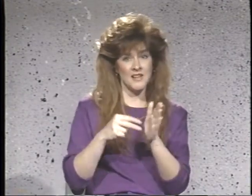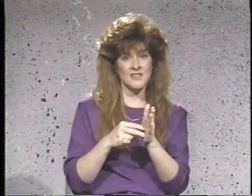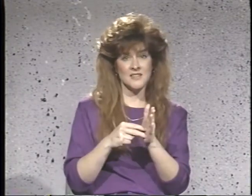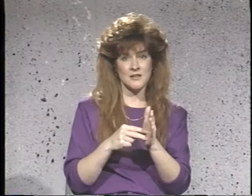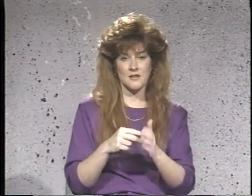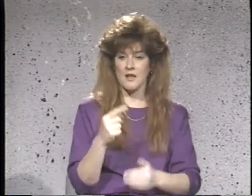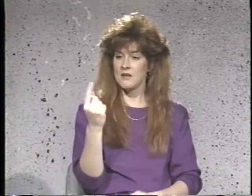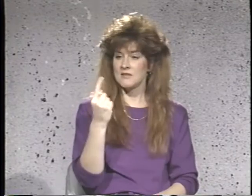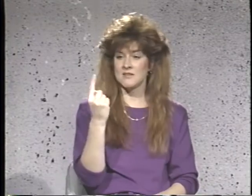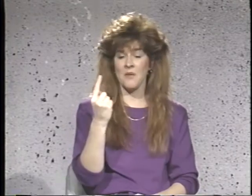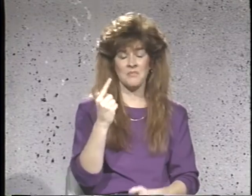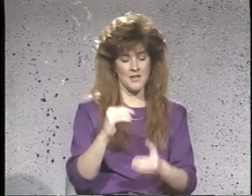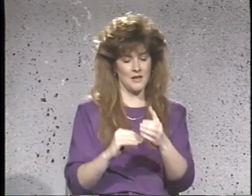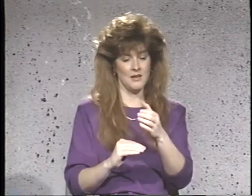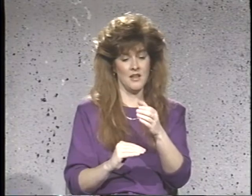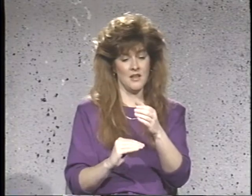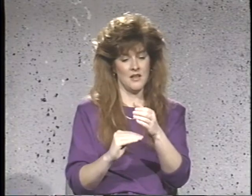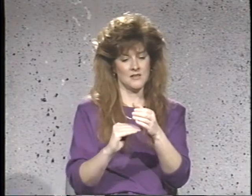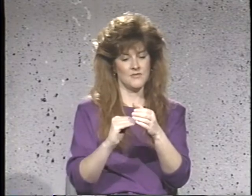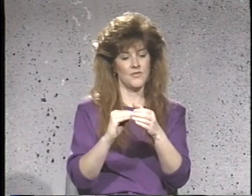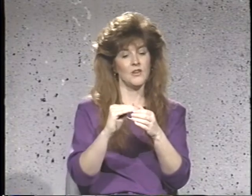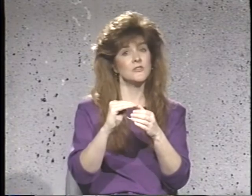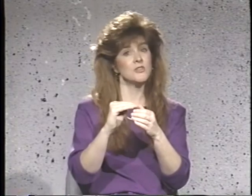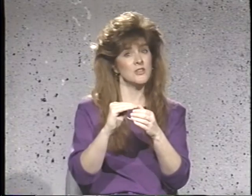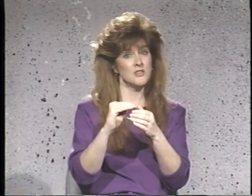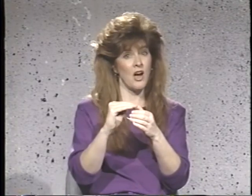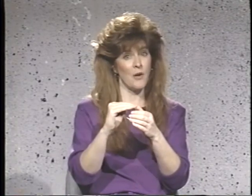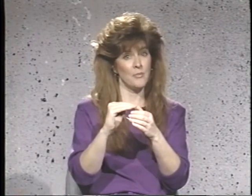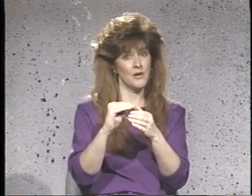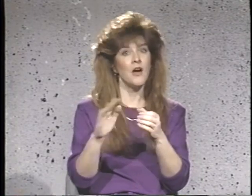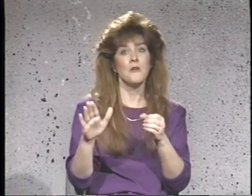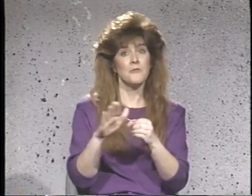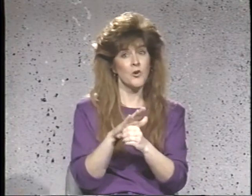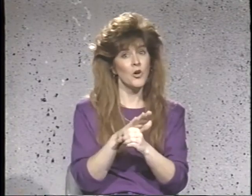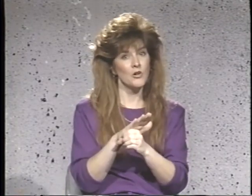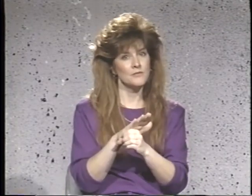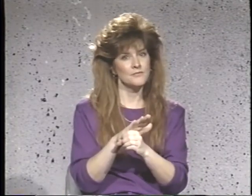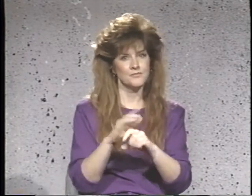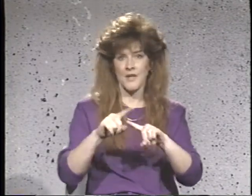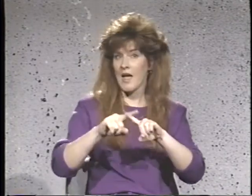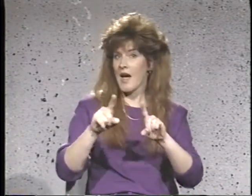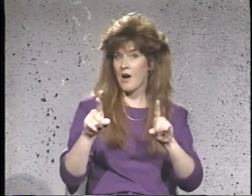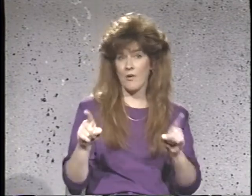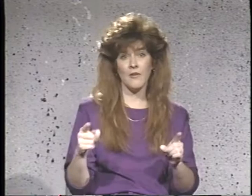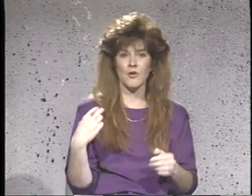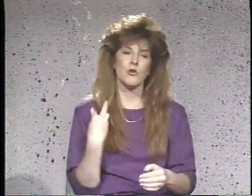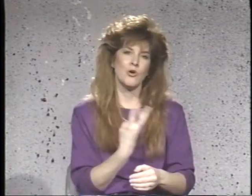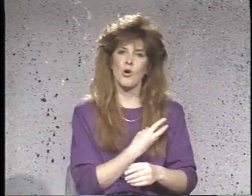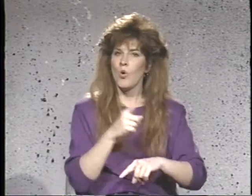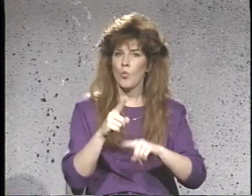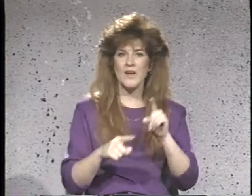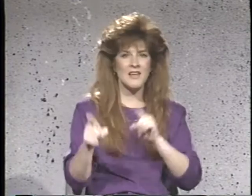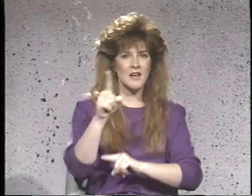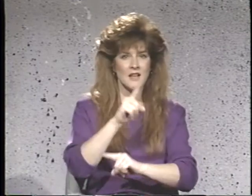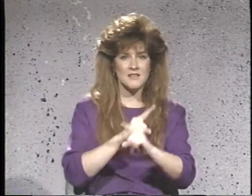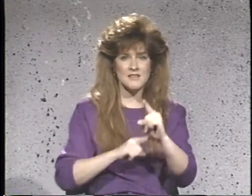means something is filled to the top, full. However, we cannot